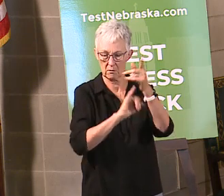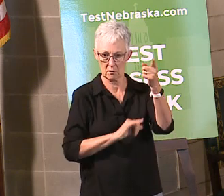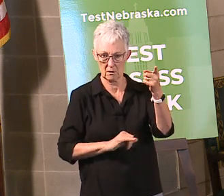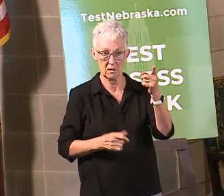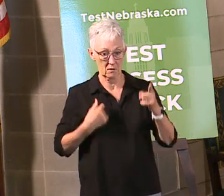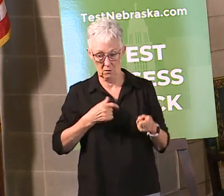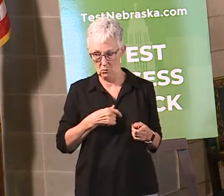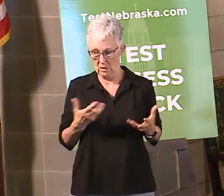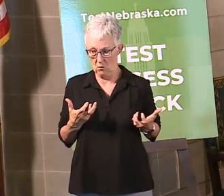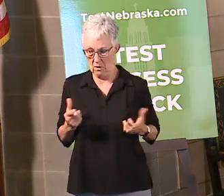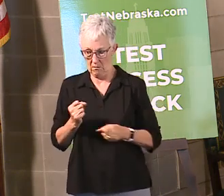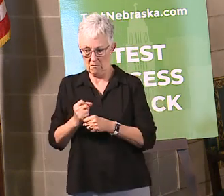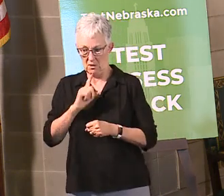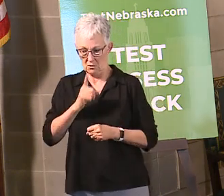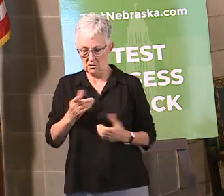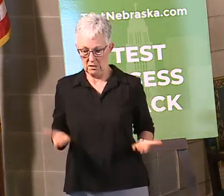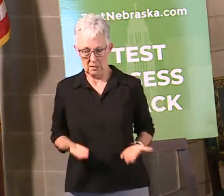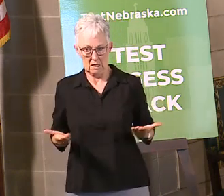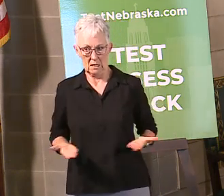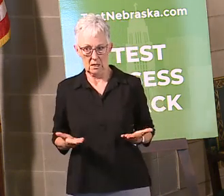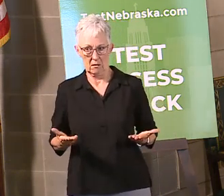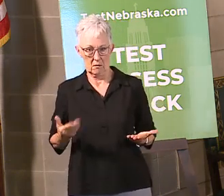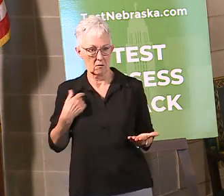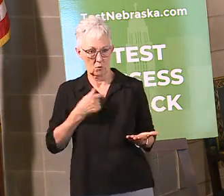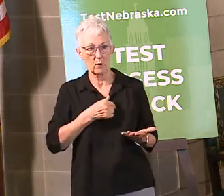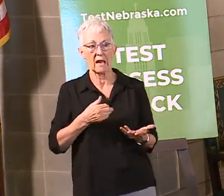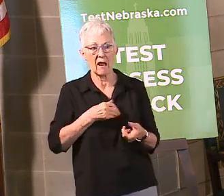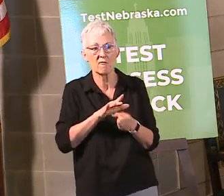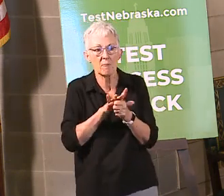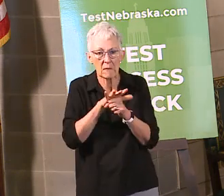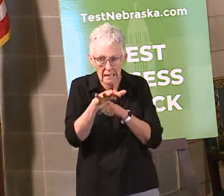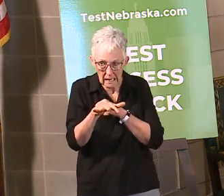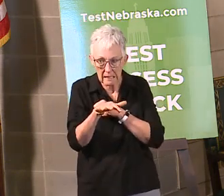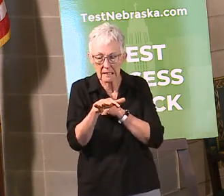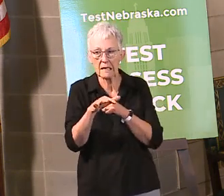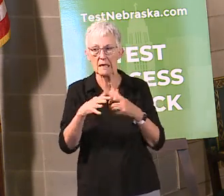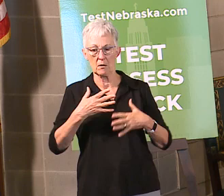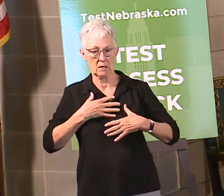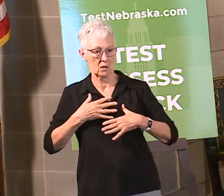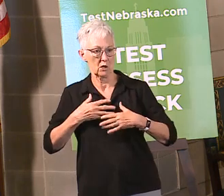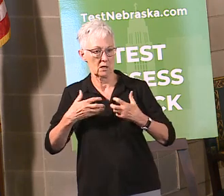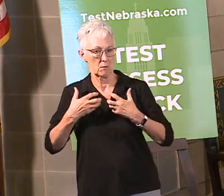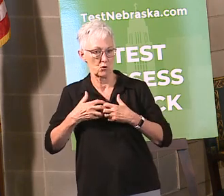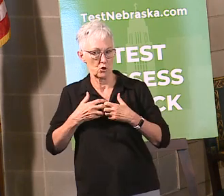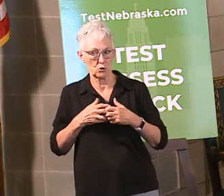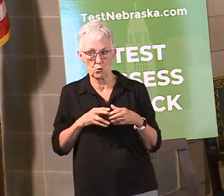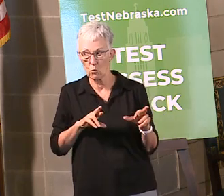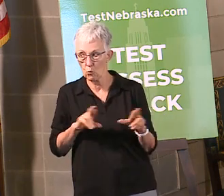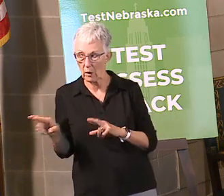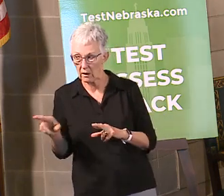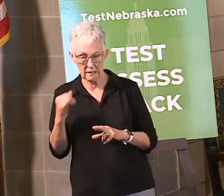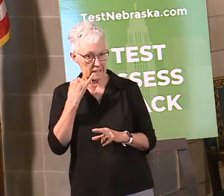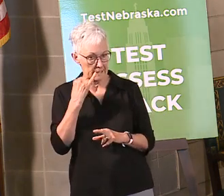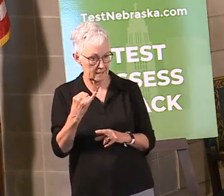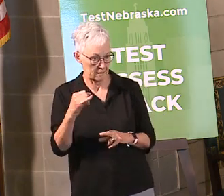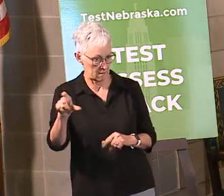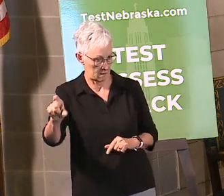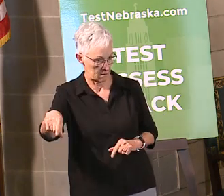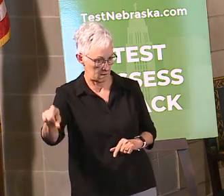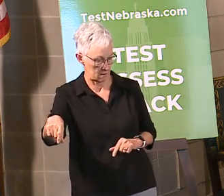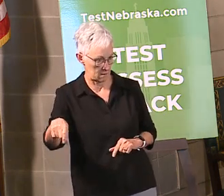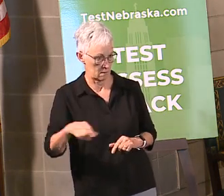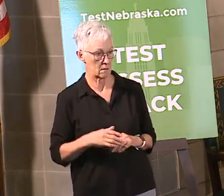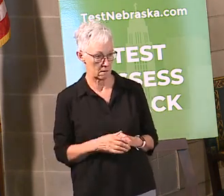ventilators, and the fact that here we are 2 months later, we've got 7% of our ventilators available. That means we really exceeded